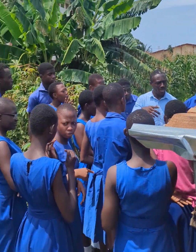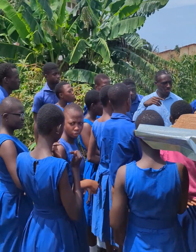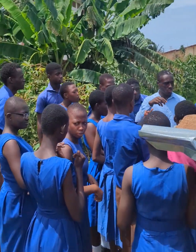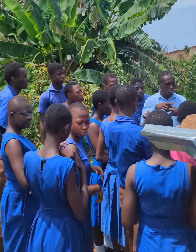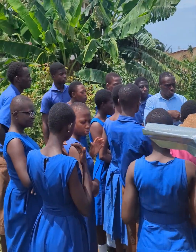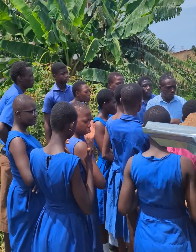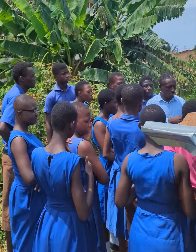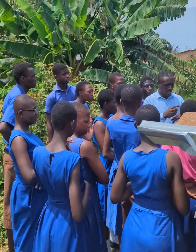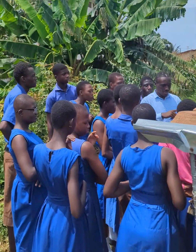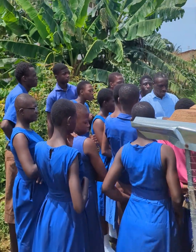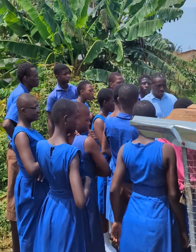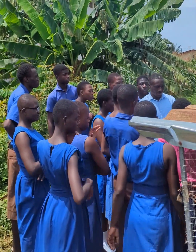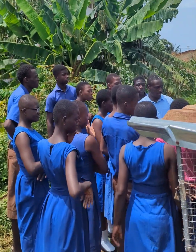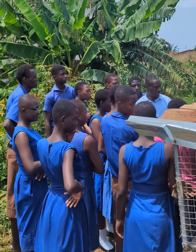some of them discussing from behind.